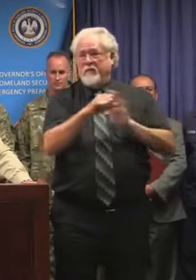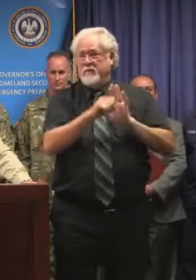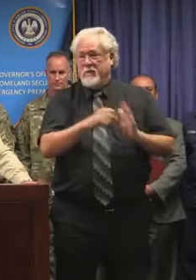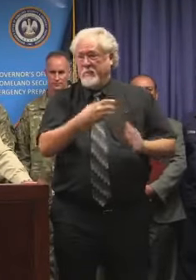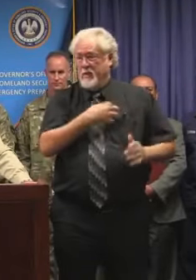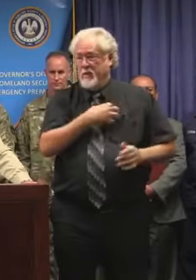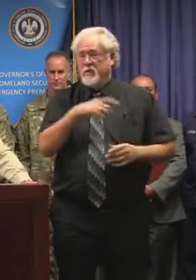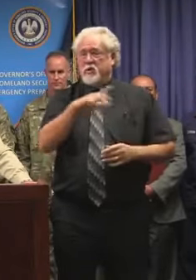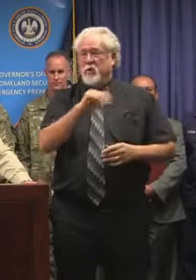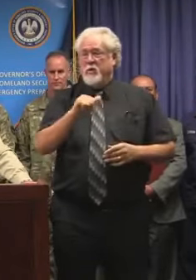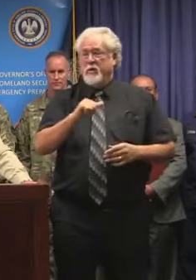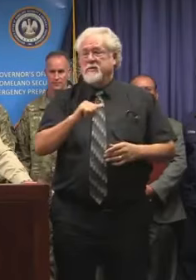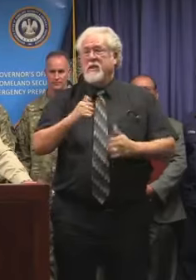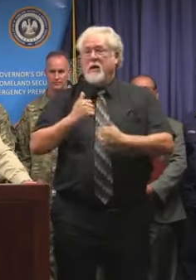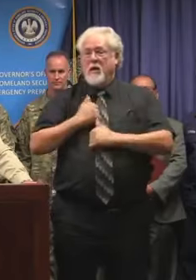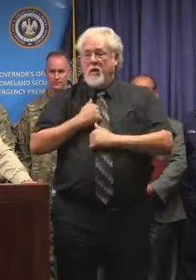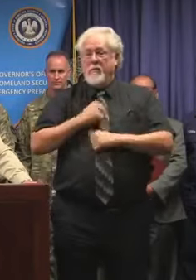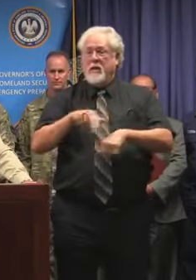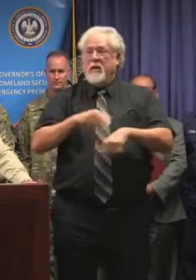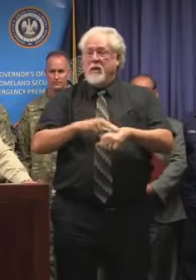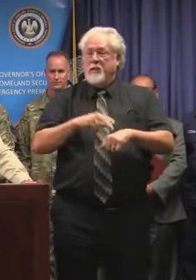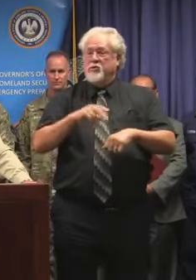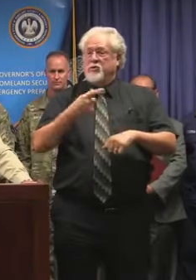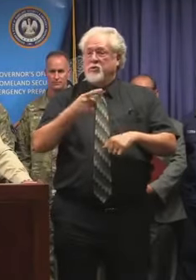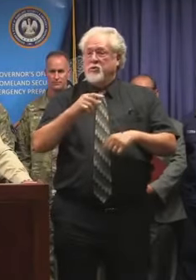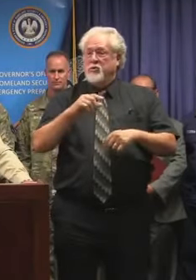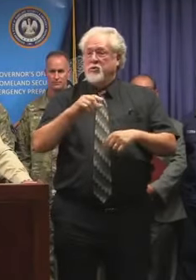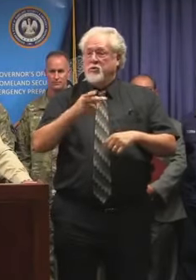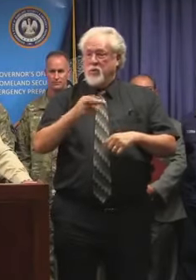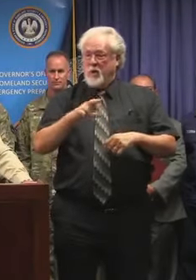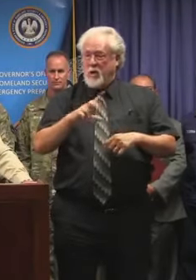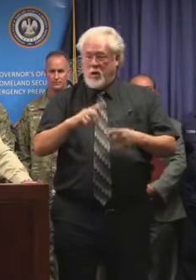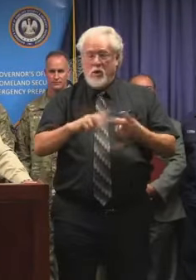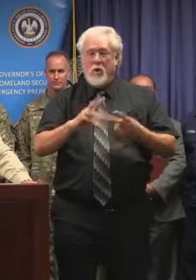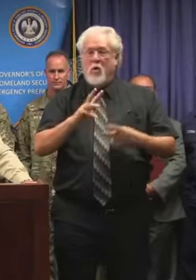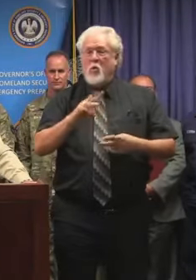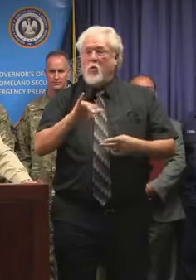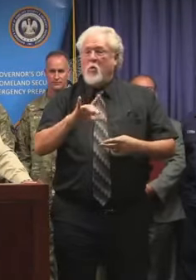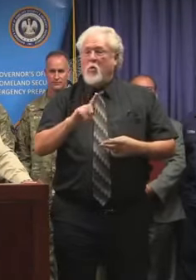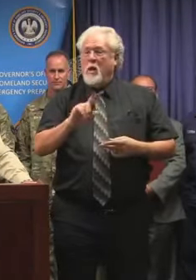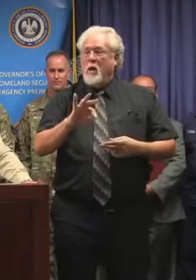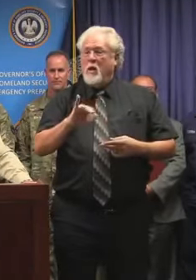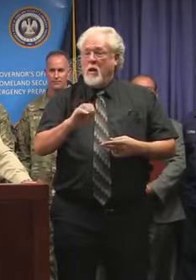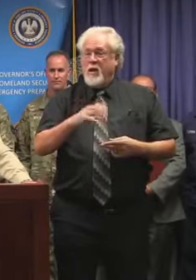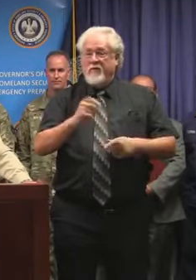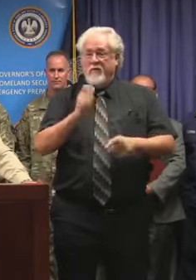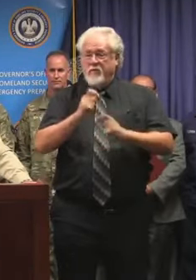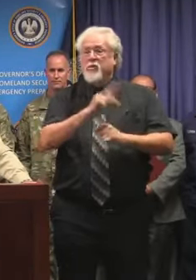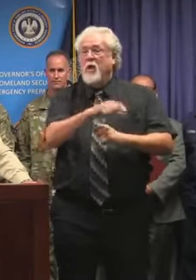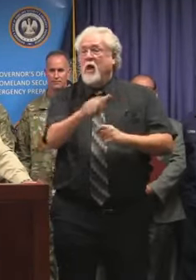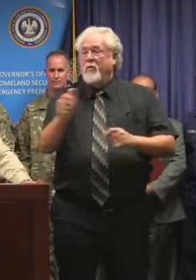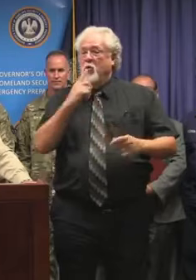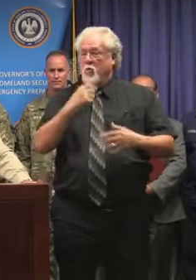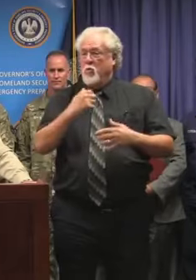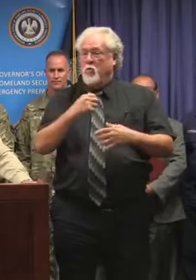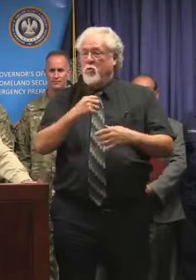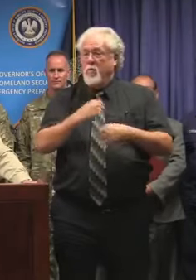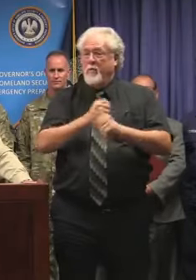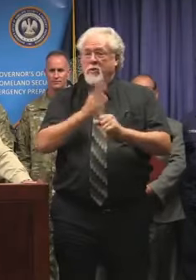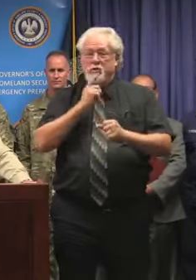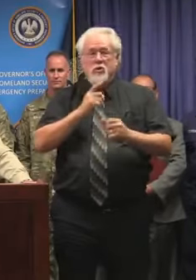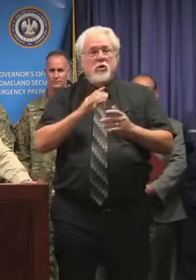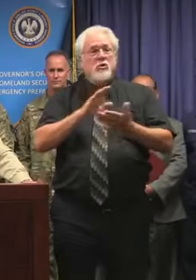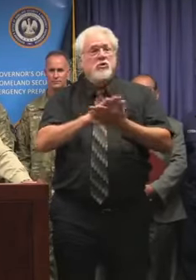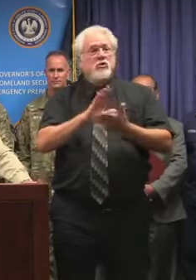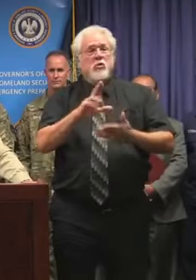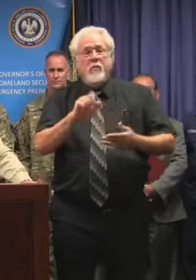police, Louisiana Army National Guard, wildlife and fisheries, and others who are making sure that through school buses,